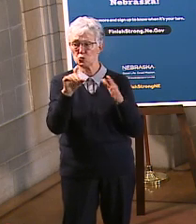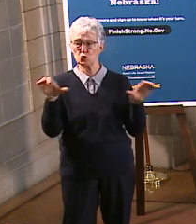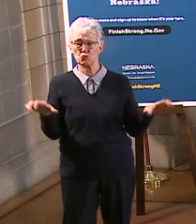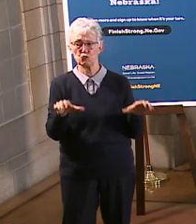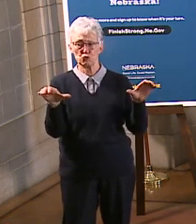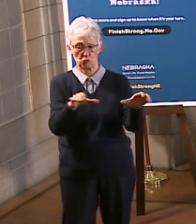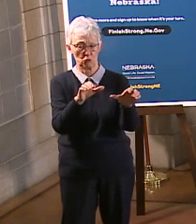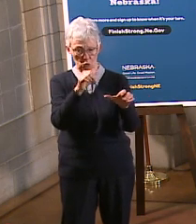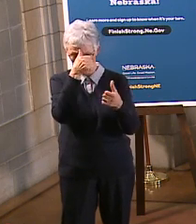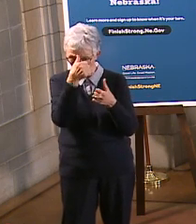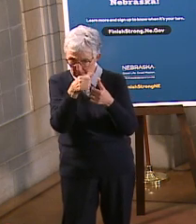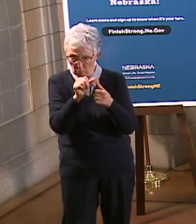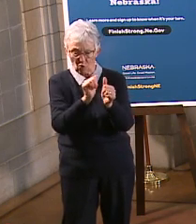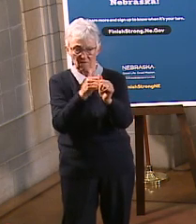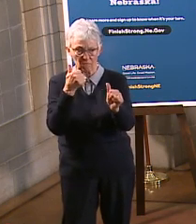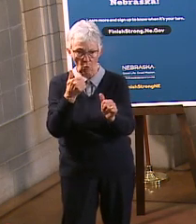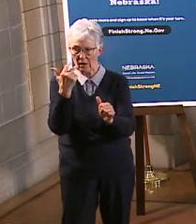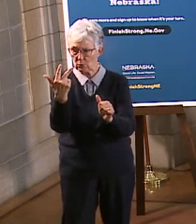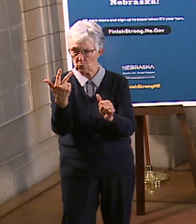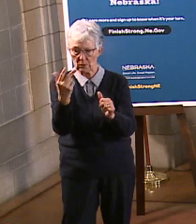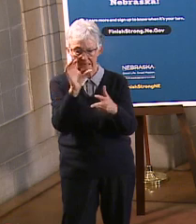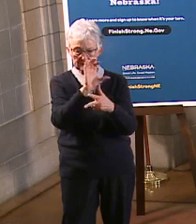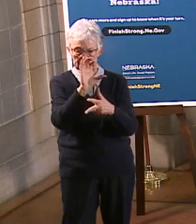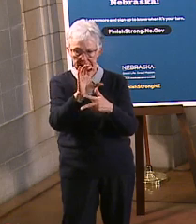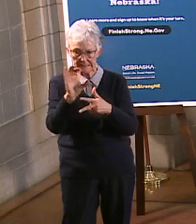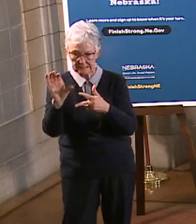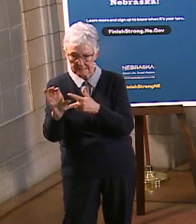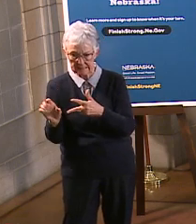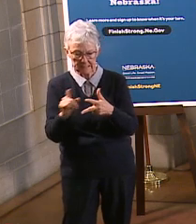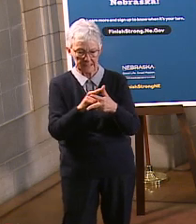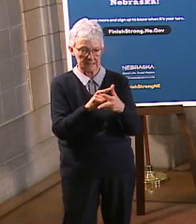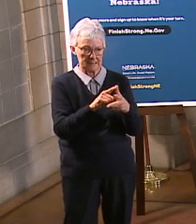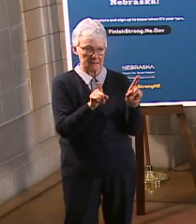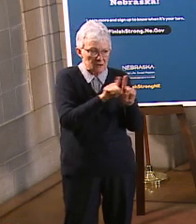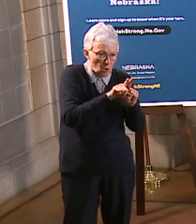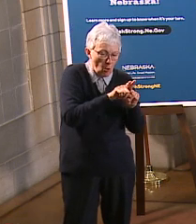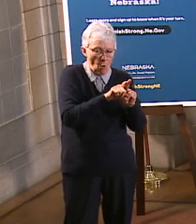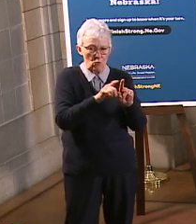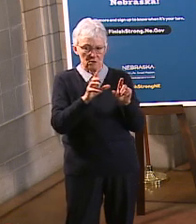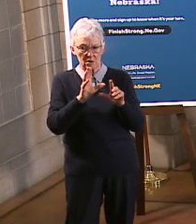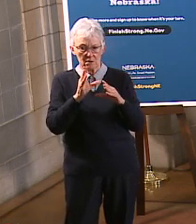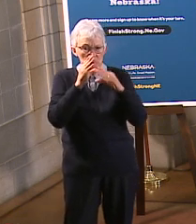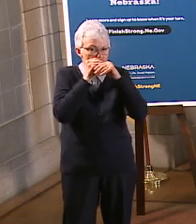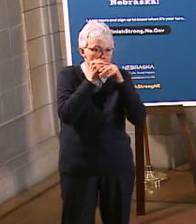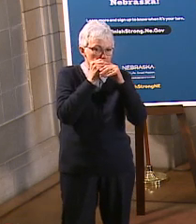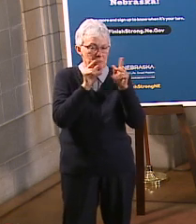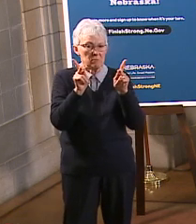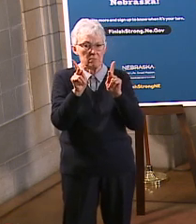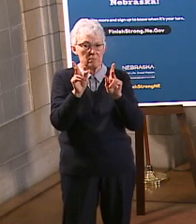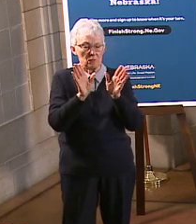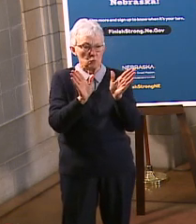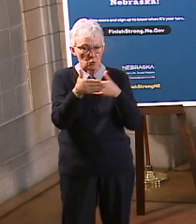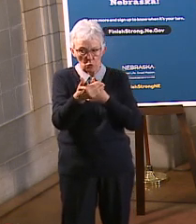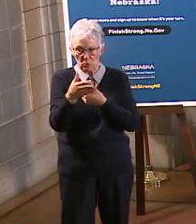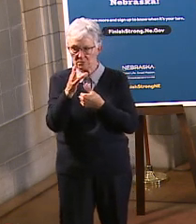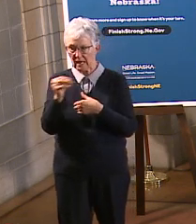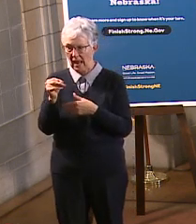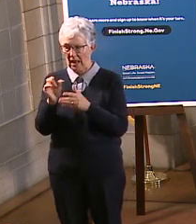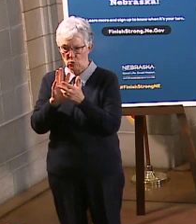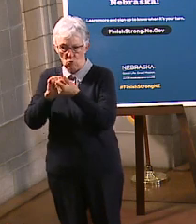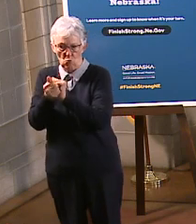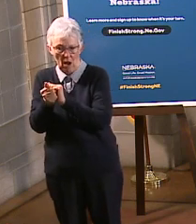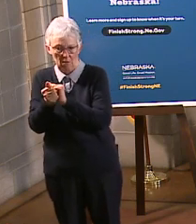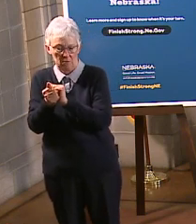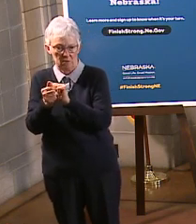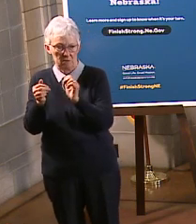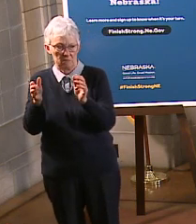avoid the 3 Cs, use all the tools, sign up for testnebraska.com. And then, of course, we do want people to go ahead